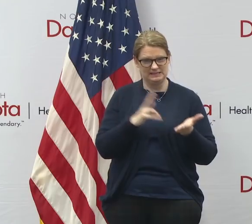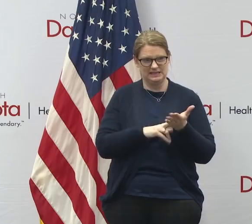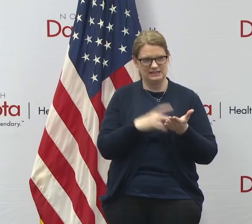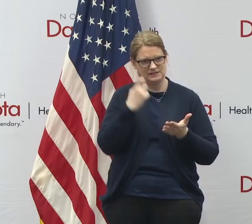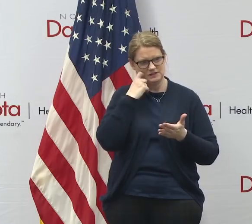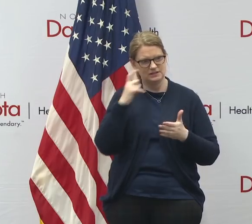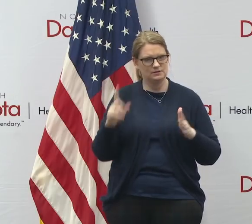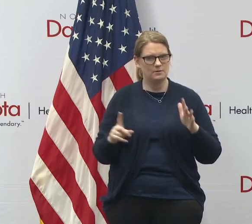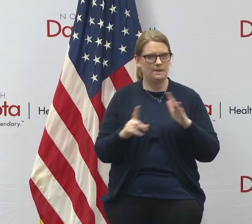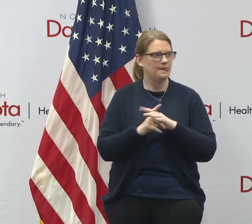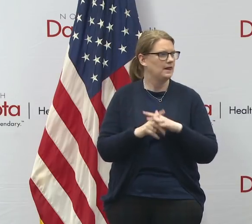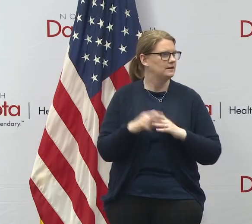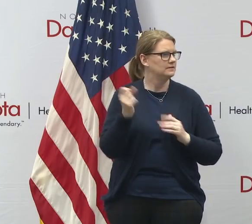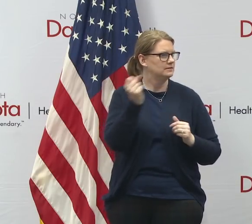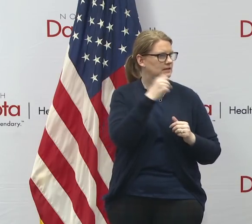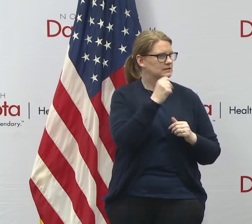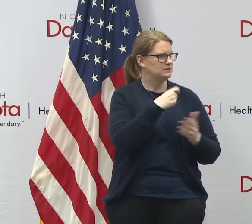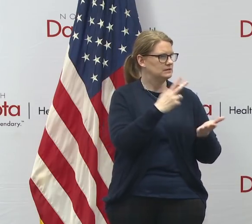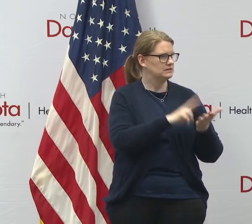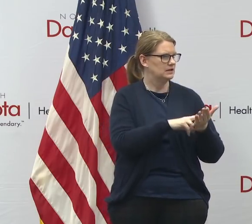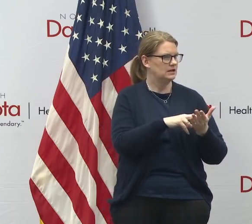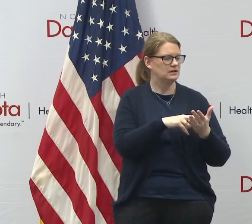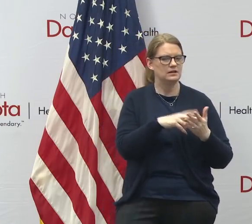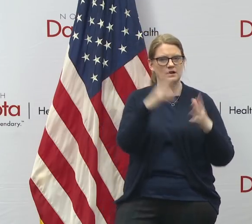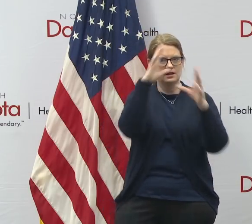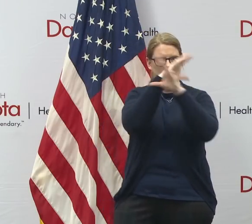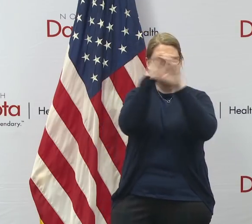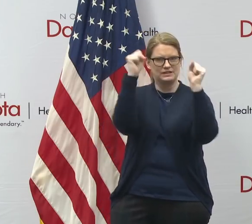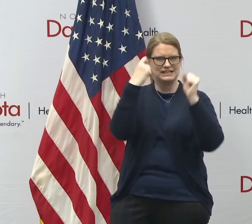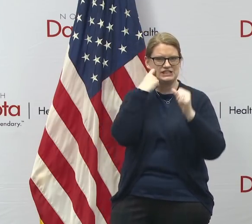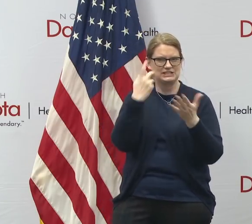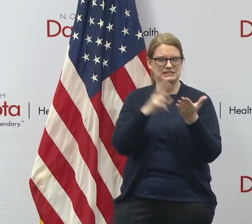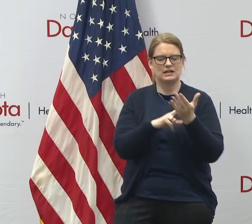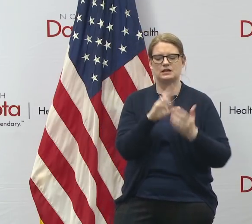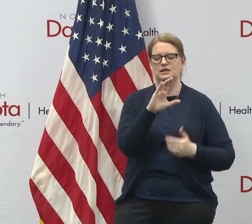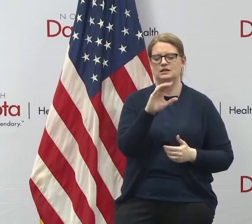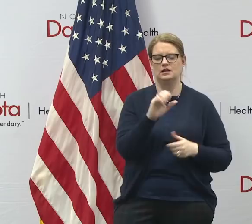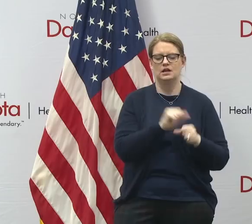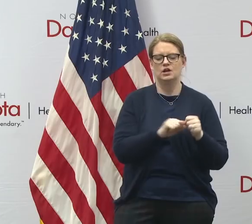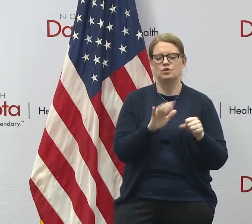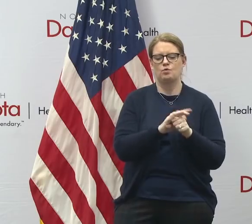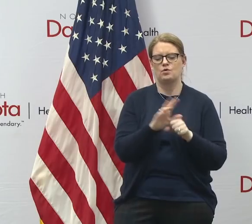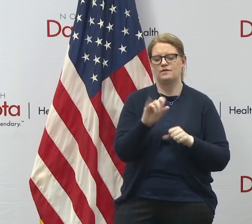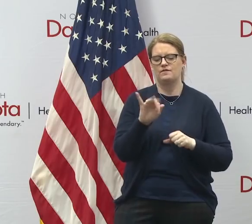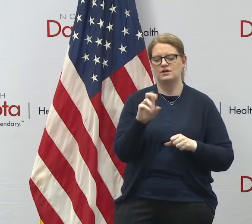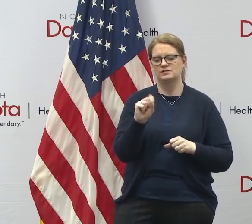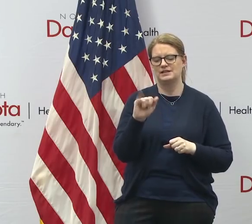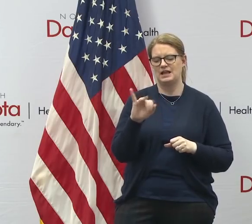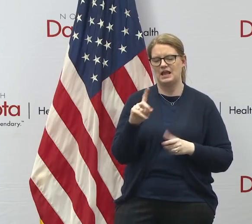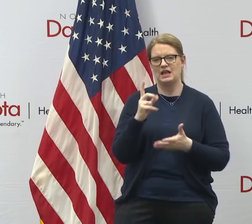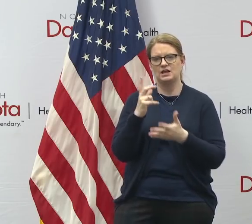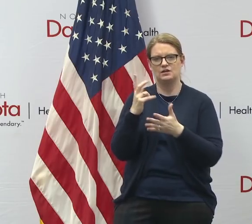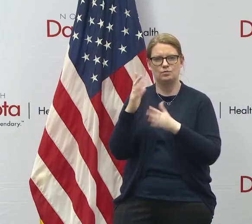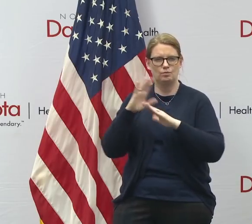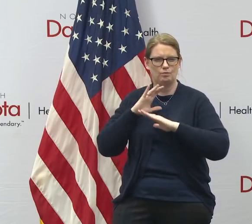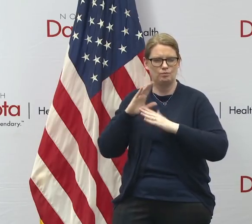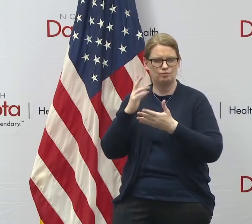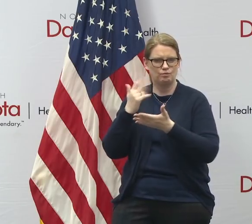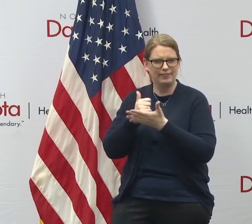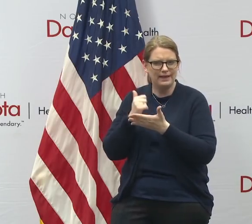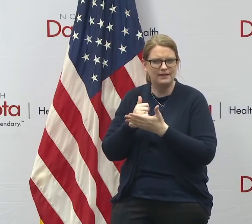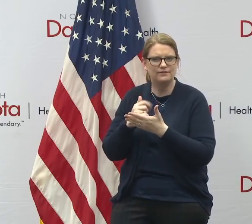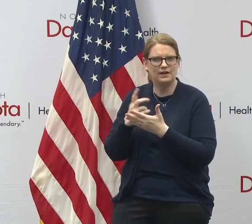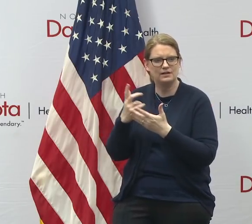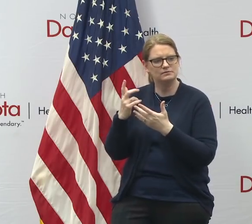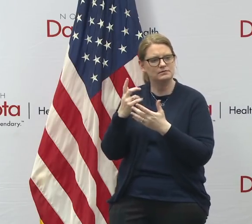know it was signed. So the president has just signed the CARES Act, which is the Coronavirus Aid, Relief, and Economic Security Act.